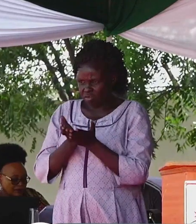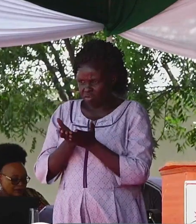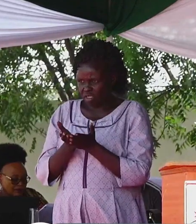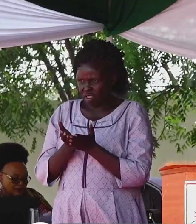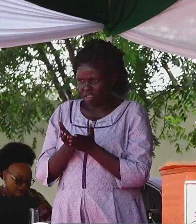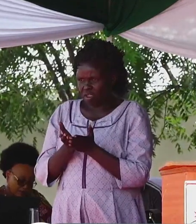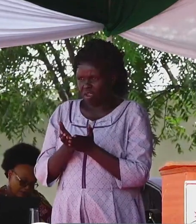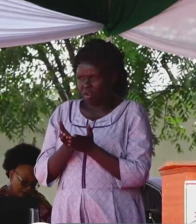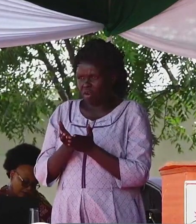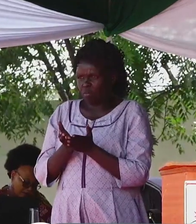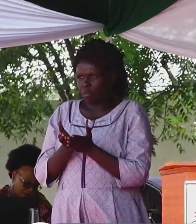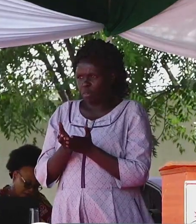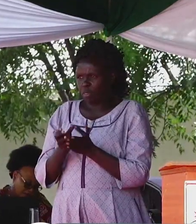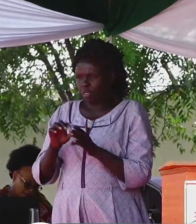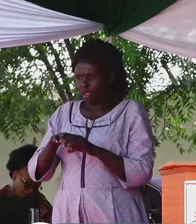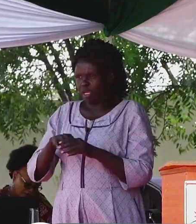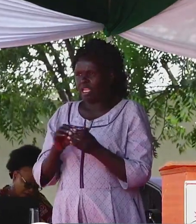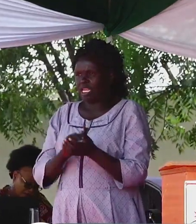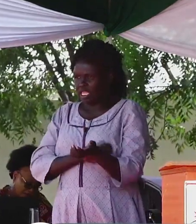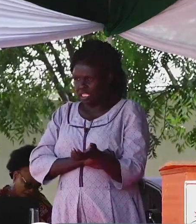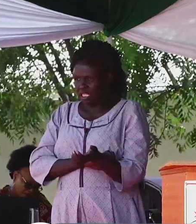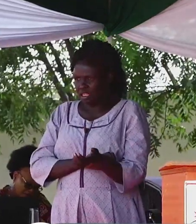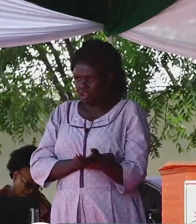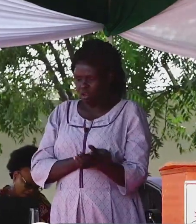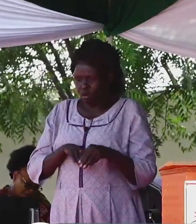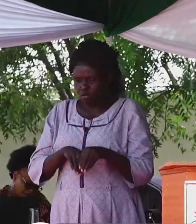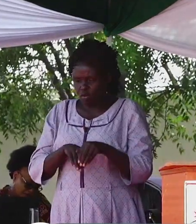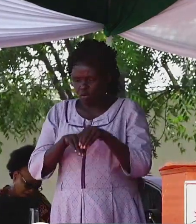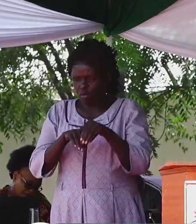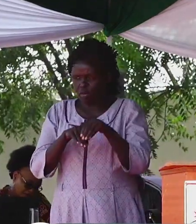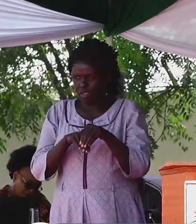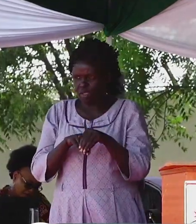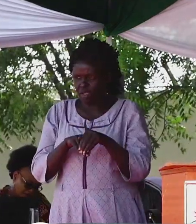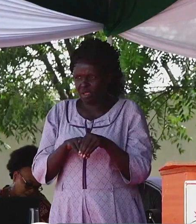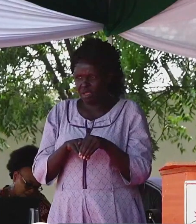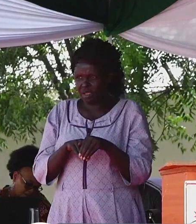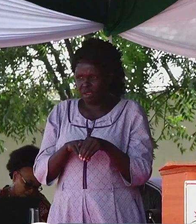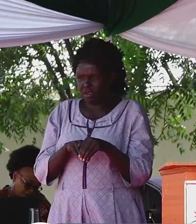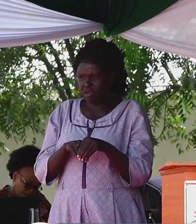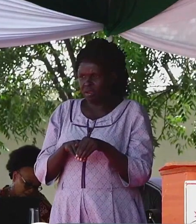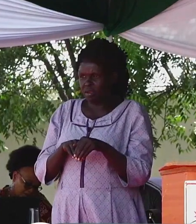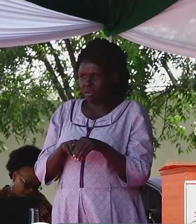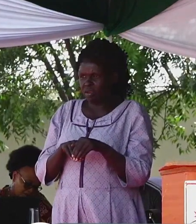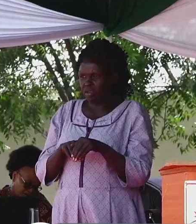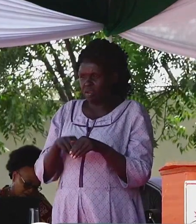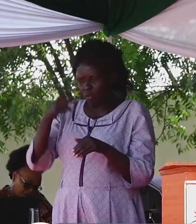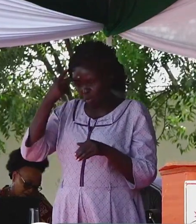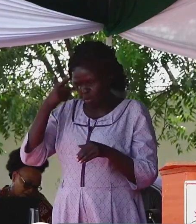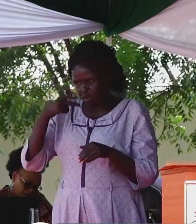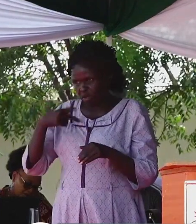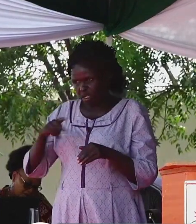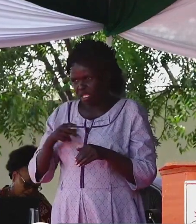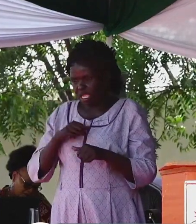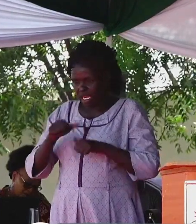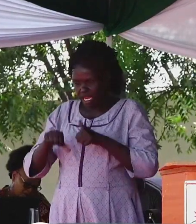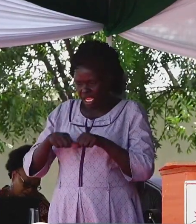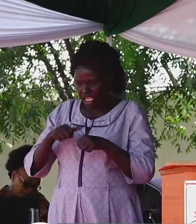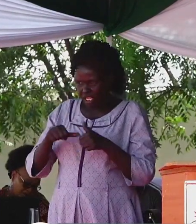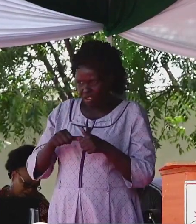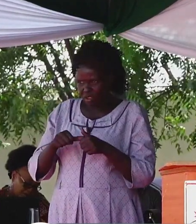unleash synergies. The following are the substantive policy and